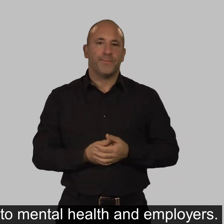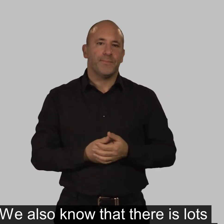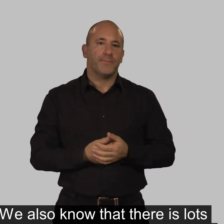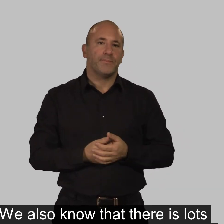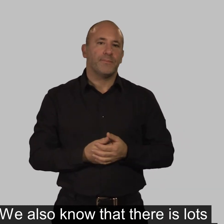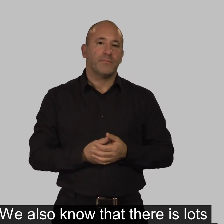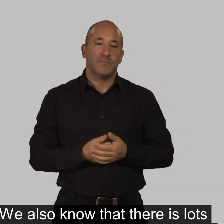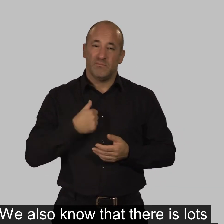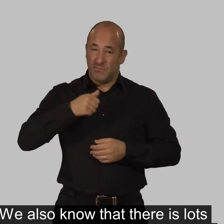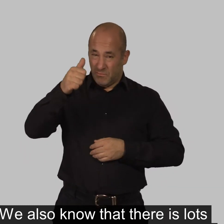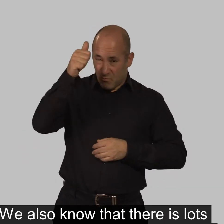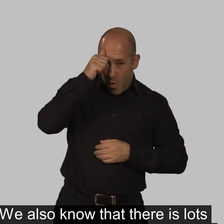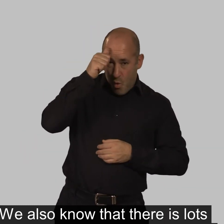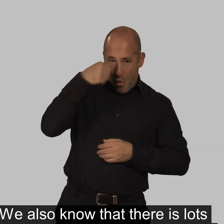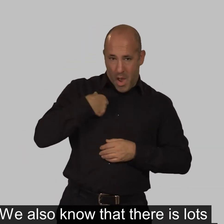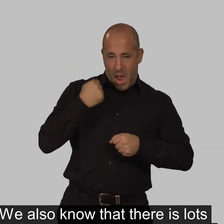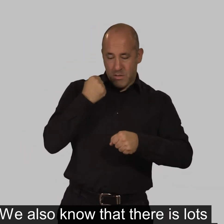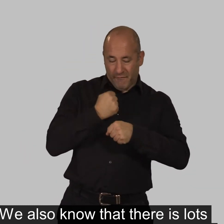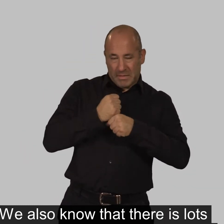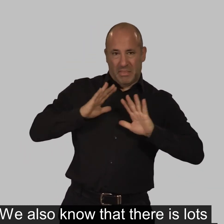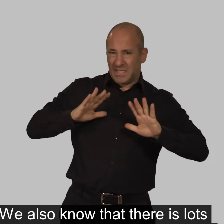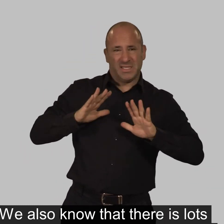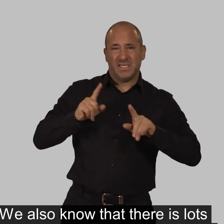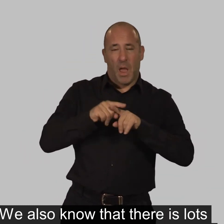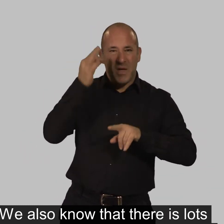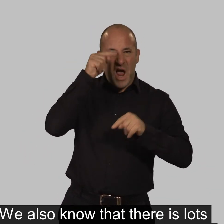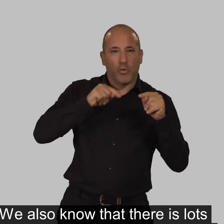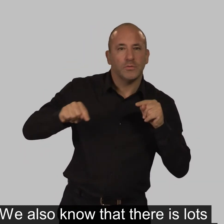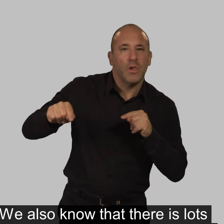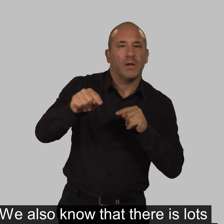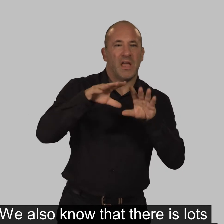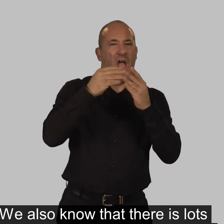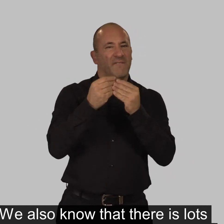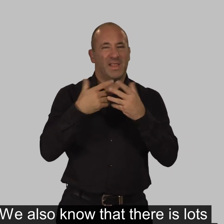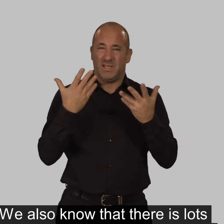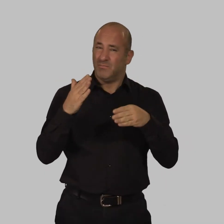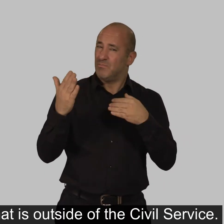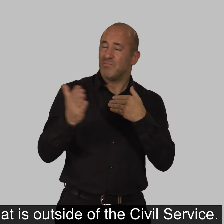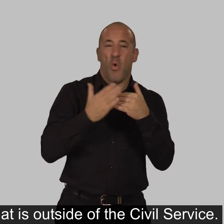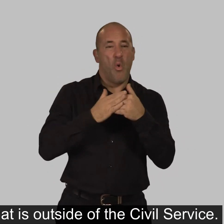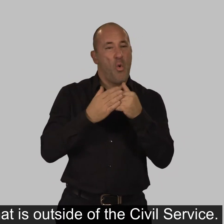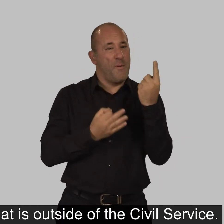We also know that there is lots of great work in the public sector that is outside of the civil